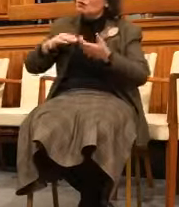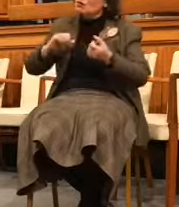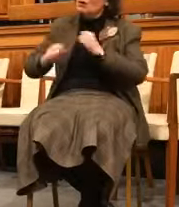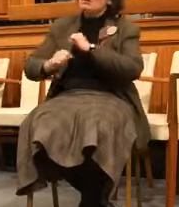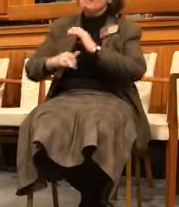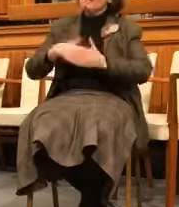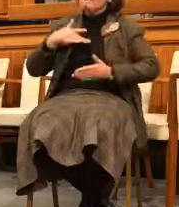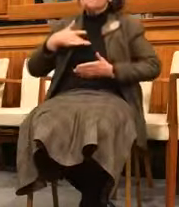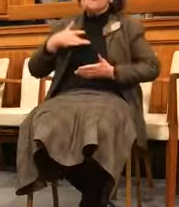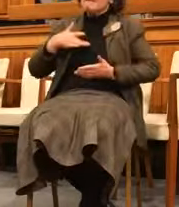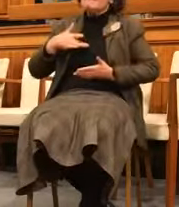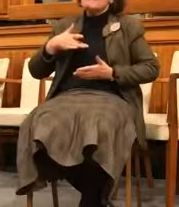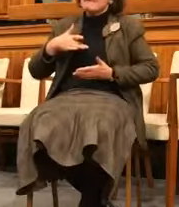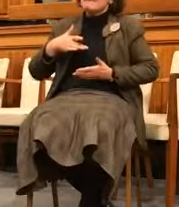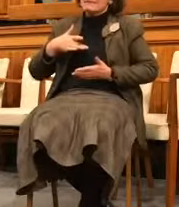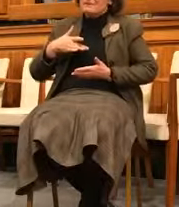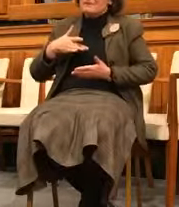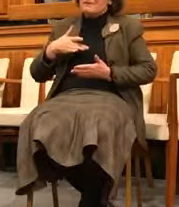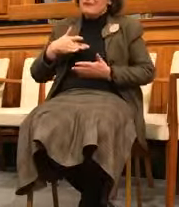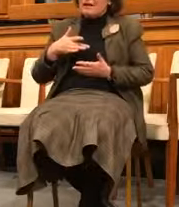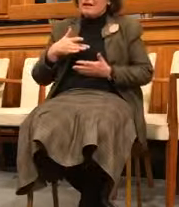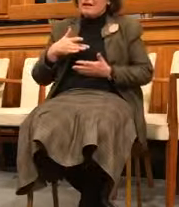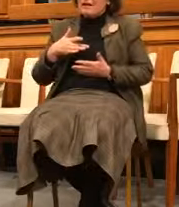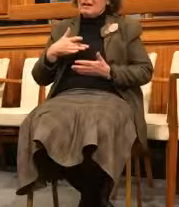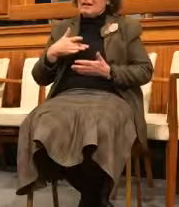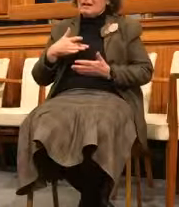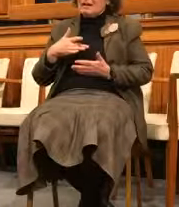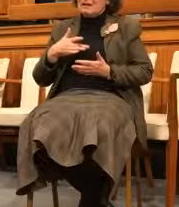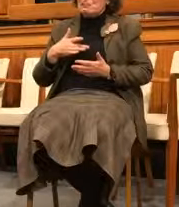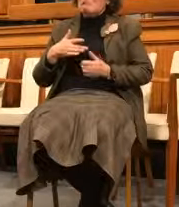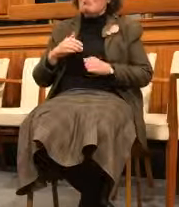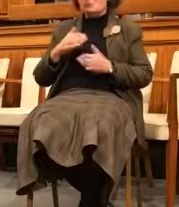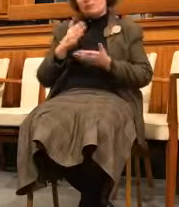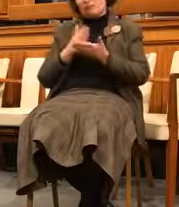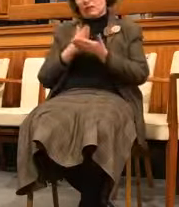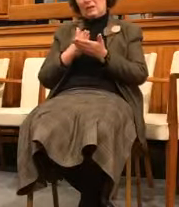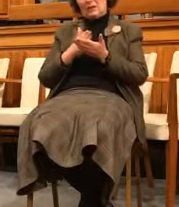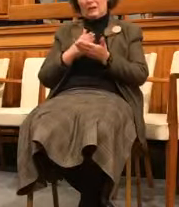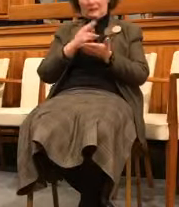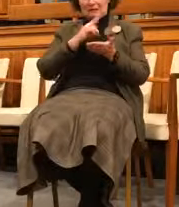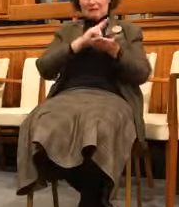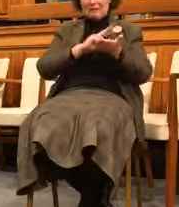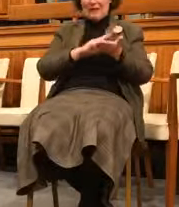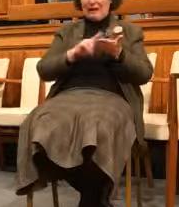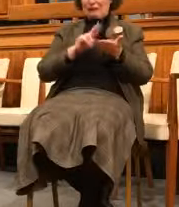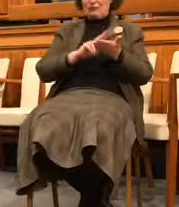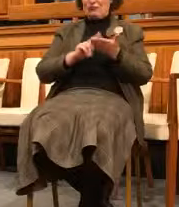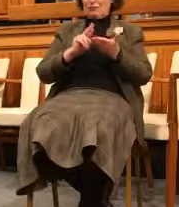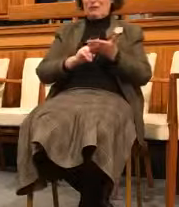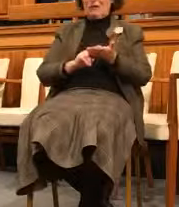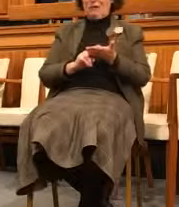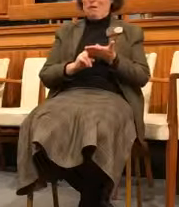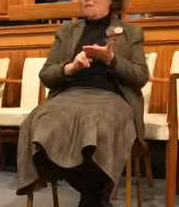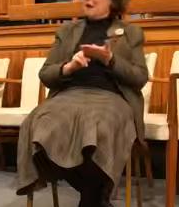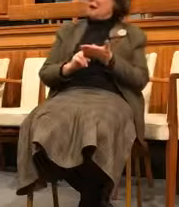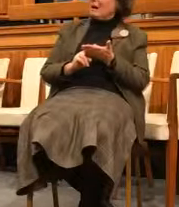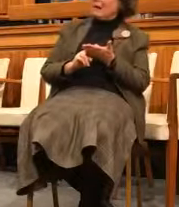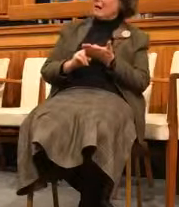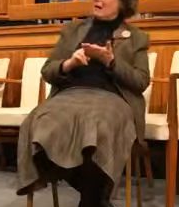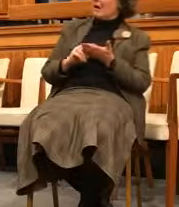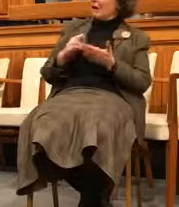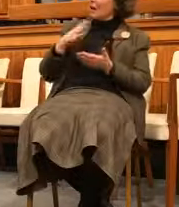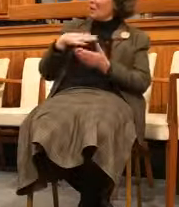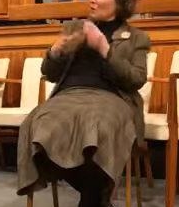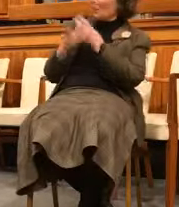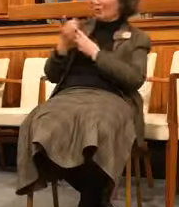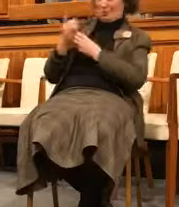not according to human nature. We would run a mile, we would seek